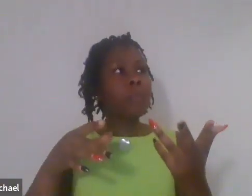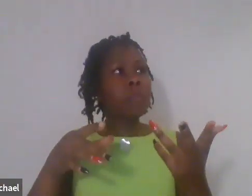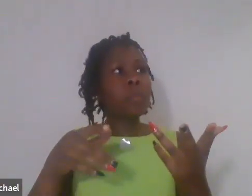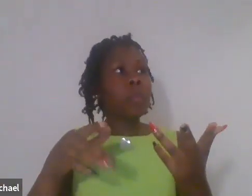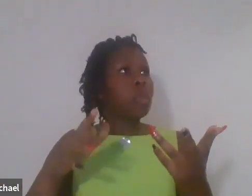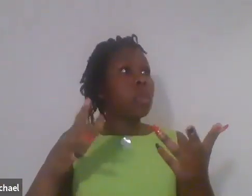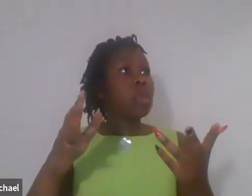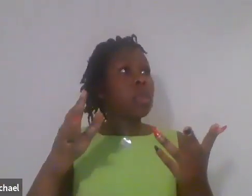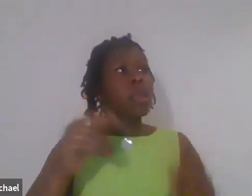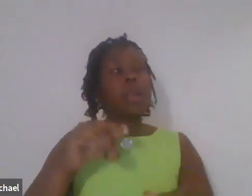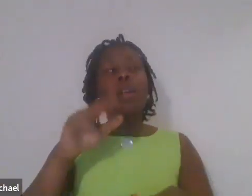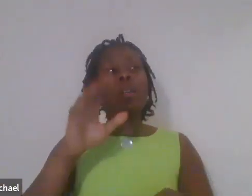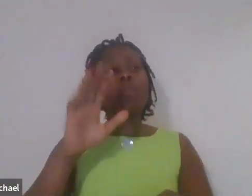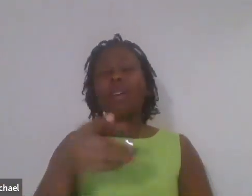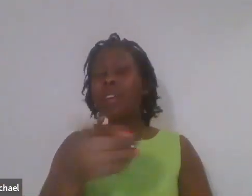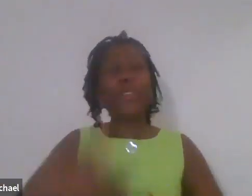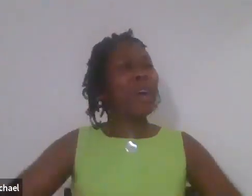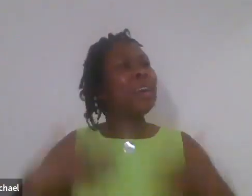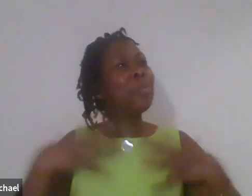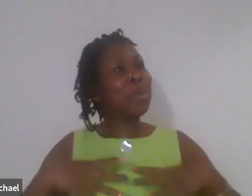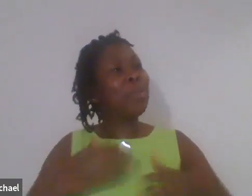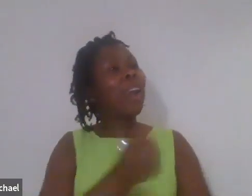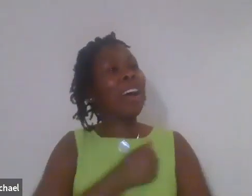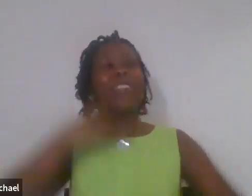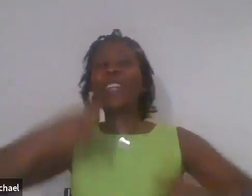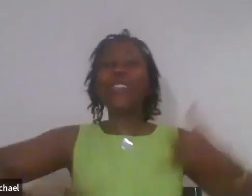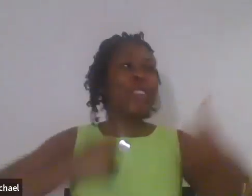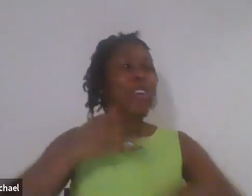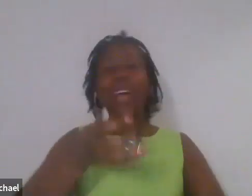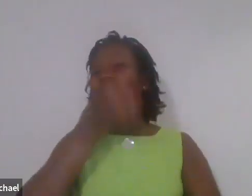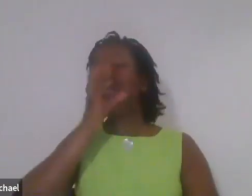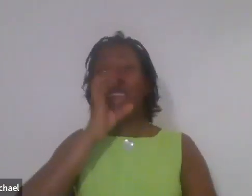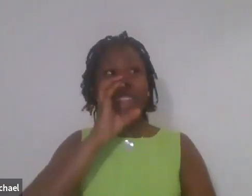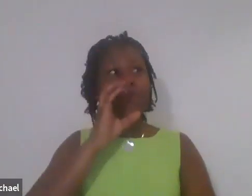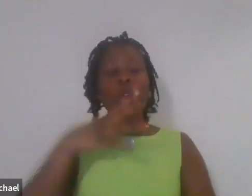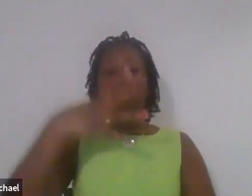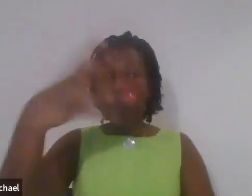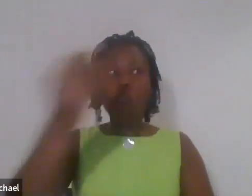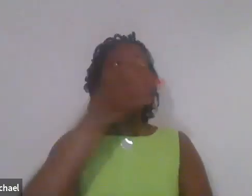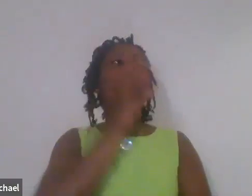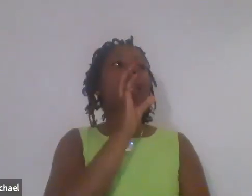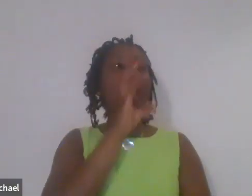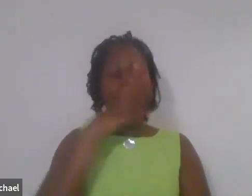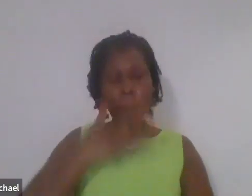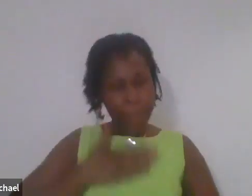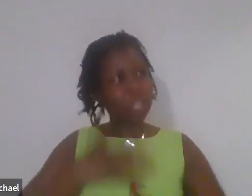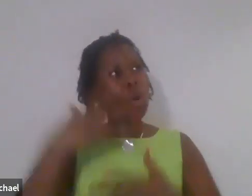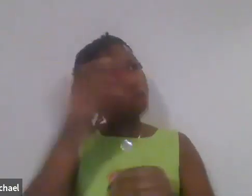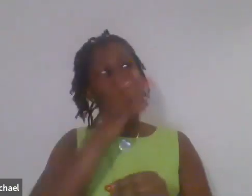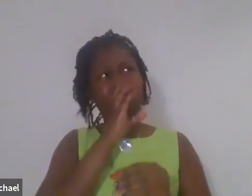with somebody because you know him. People have enjoyed. I know we love enjoying. We love our social life,